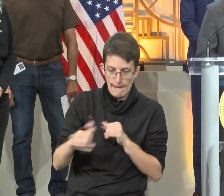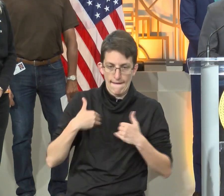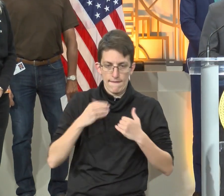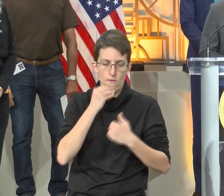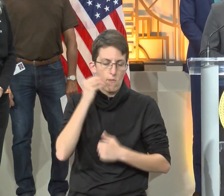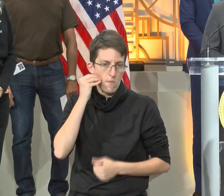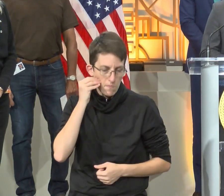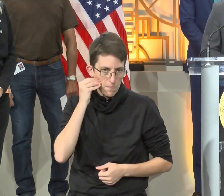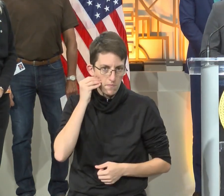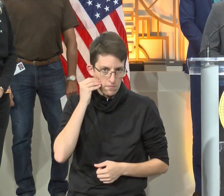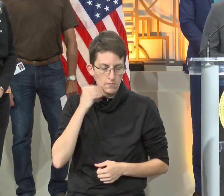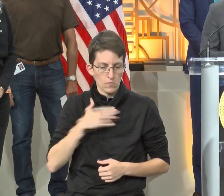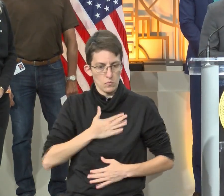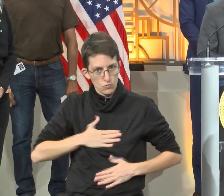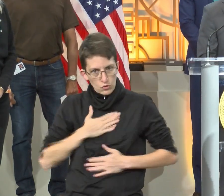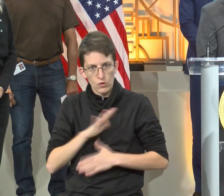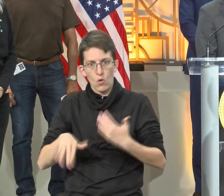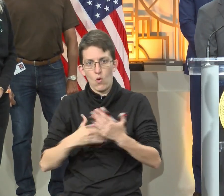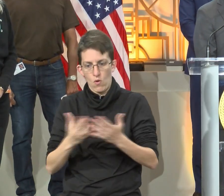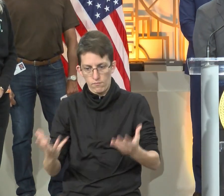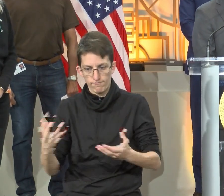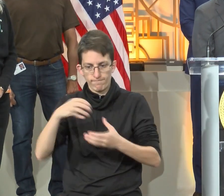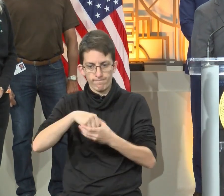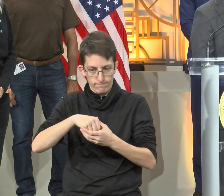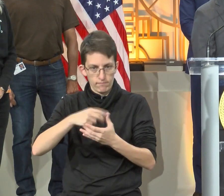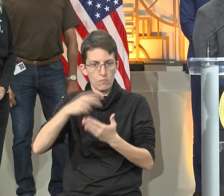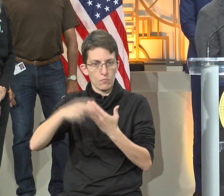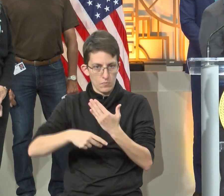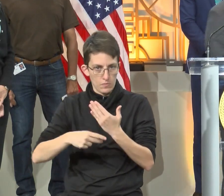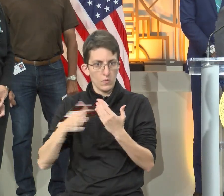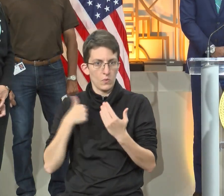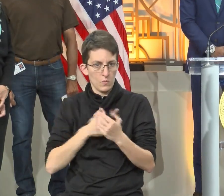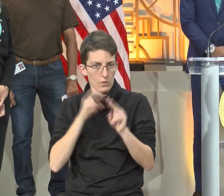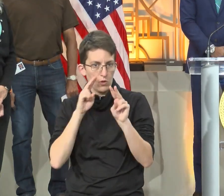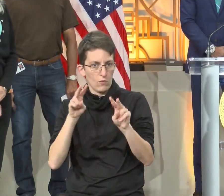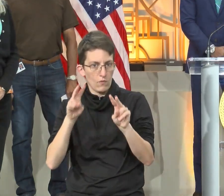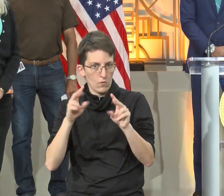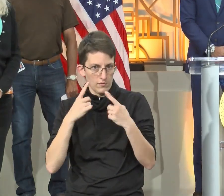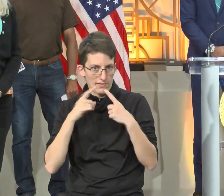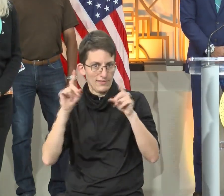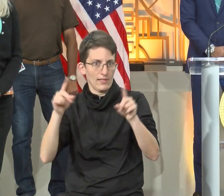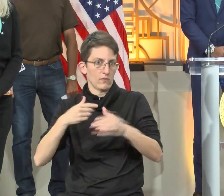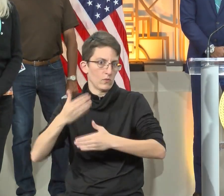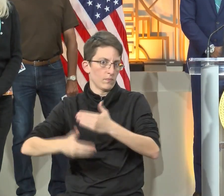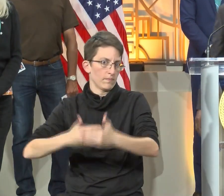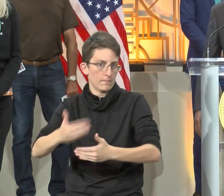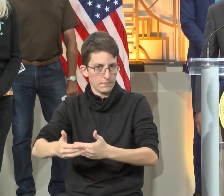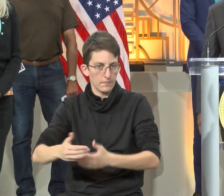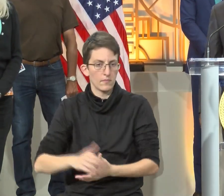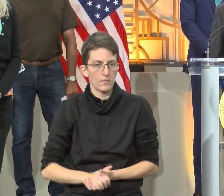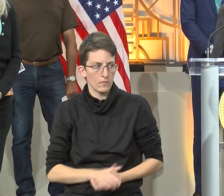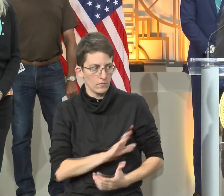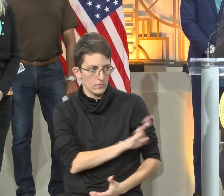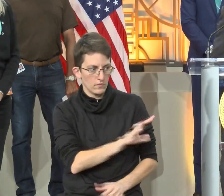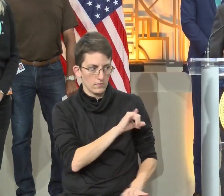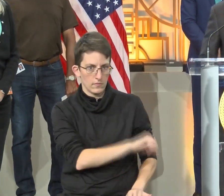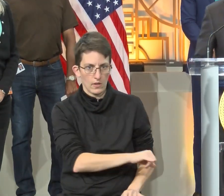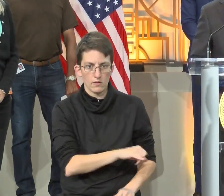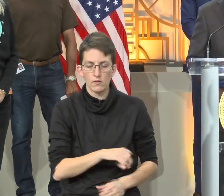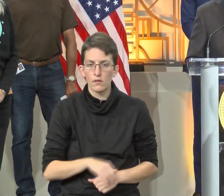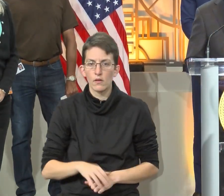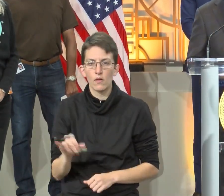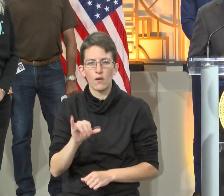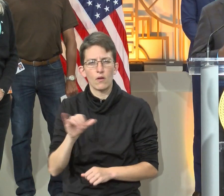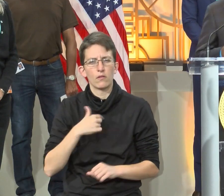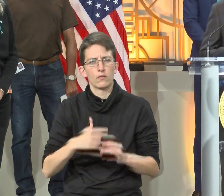and landlord participating in this. We look forward to a successful rollout. Thank you, Mayor. Don't go too far, Tom. Let me